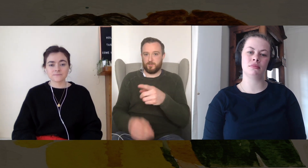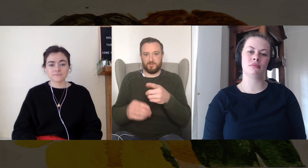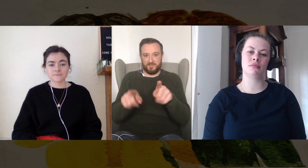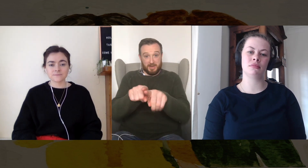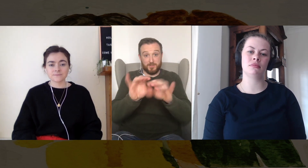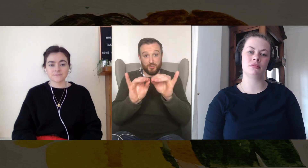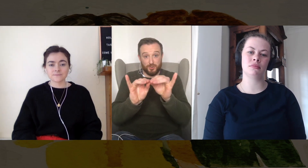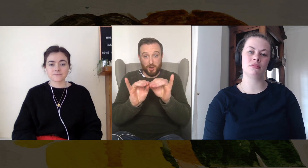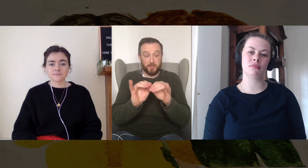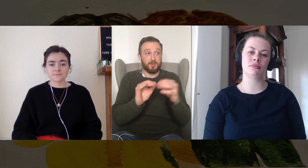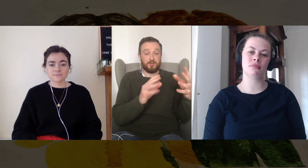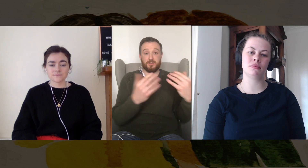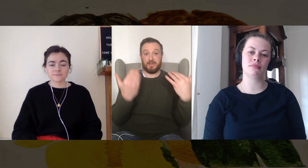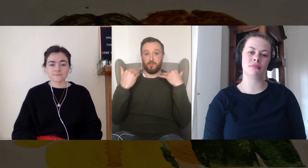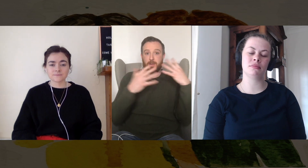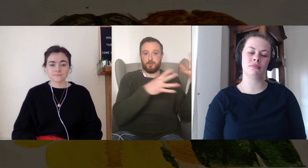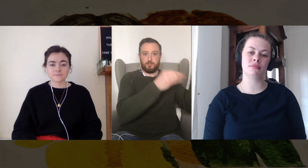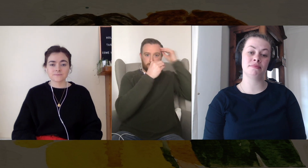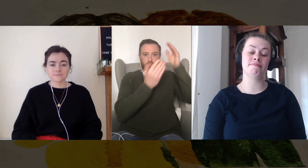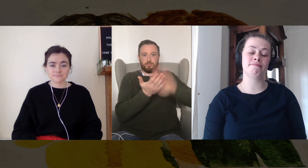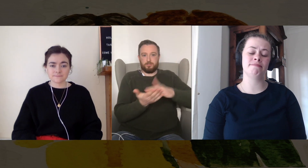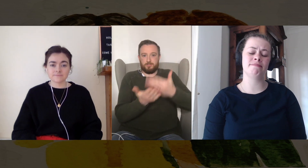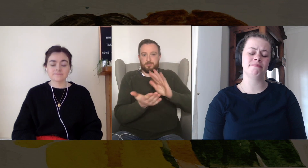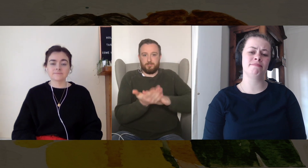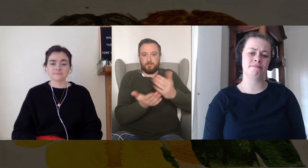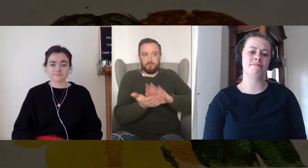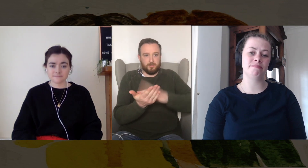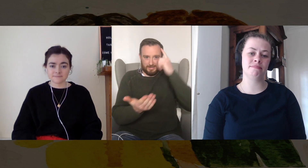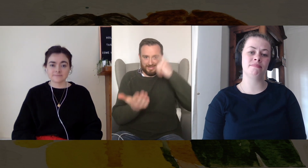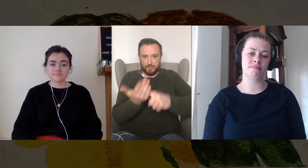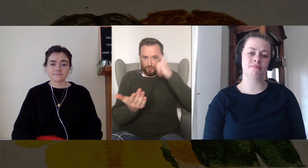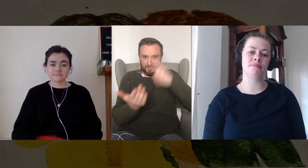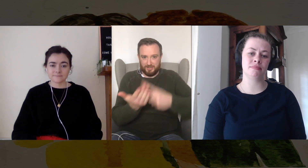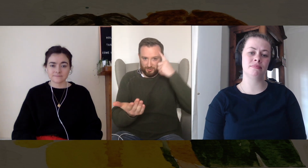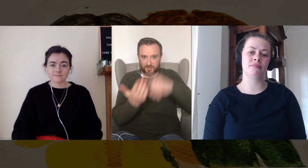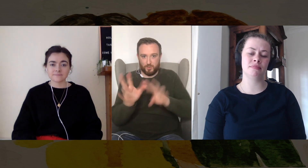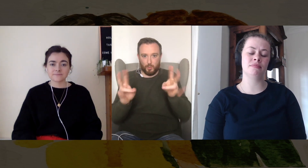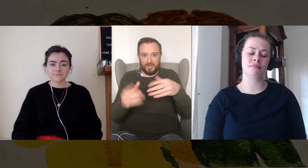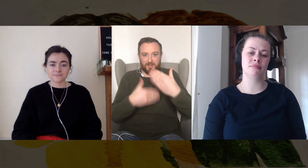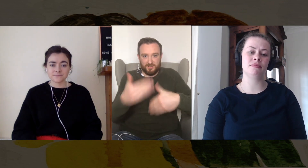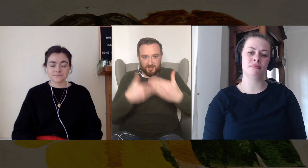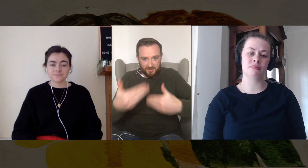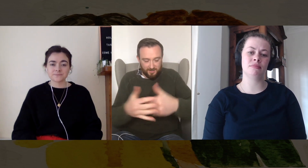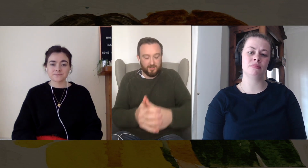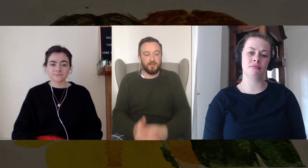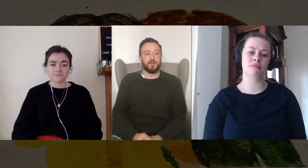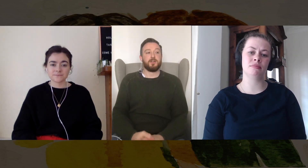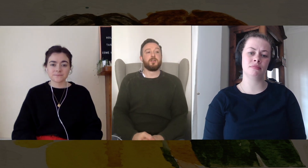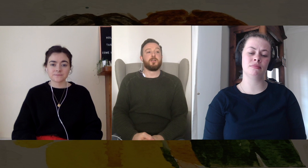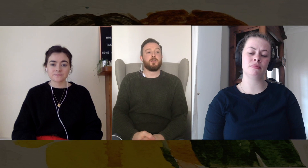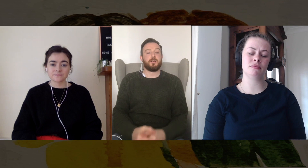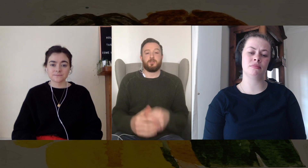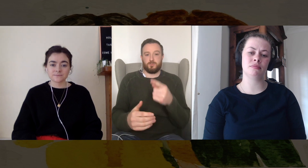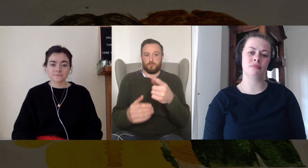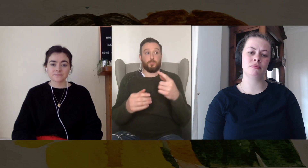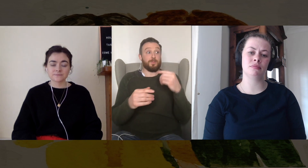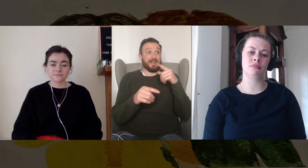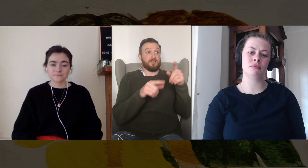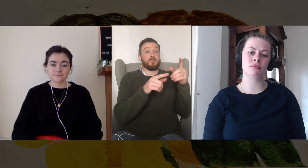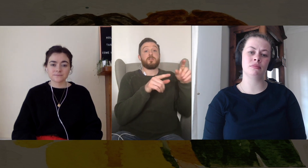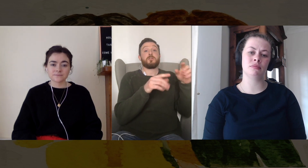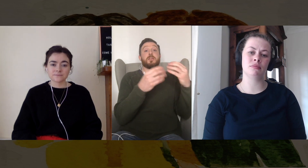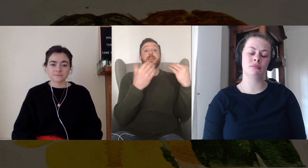explain the opinion on a very basic level, they can't because someone else said it. Yeah. Where we need to make the decisions for ourselves.